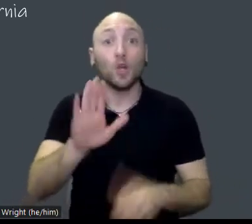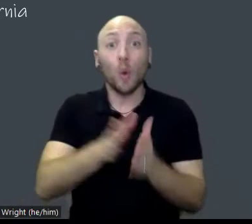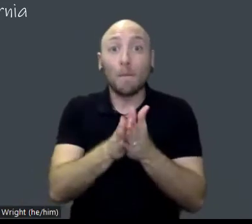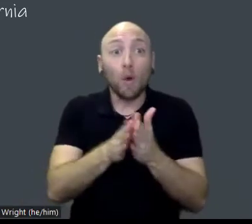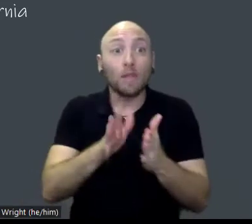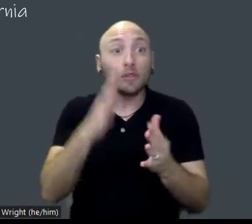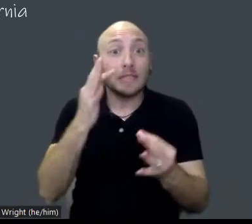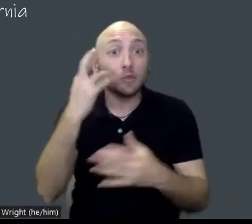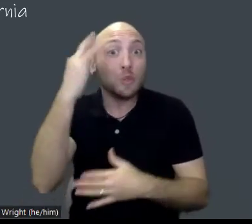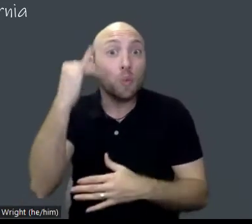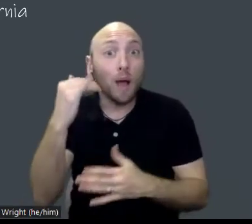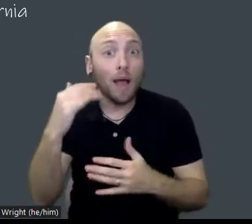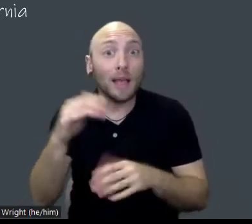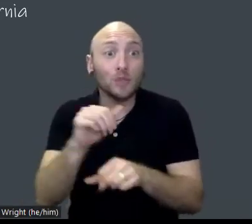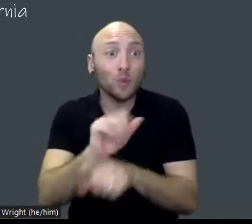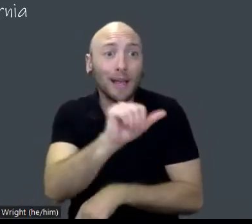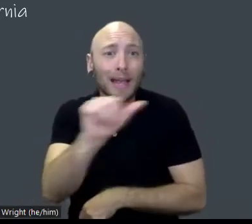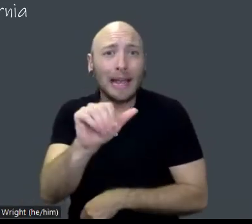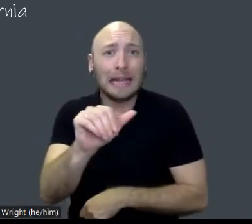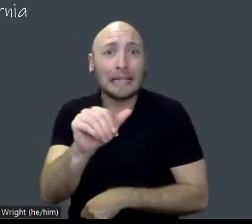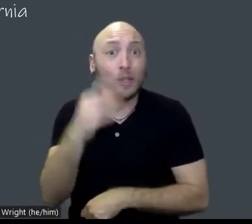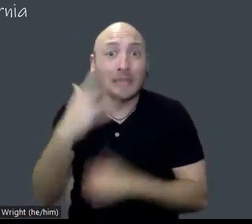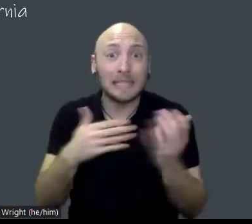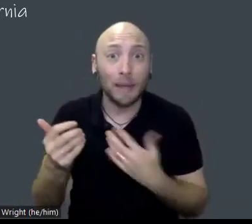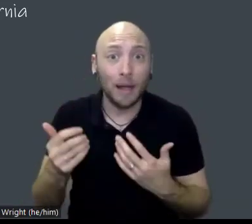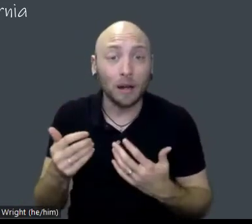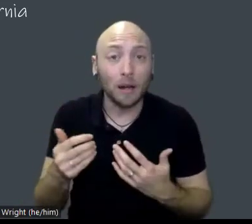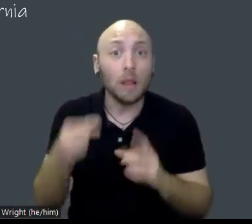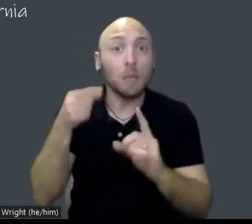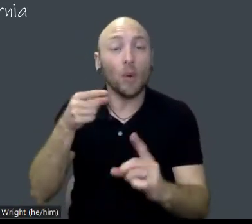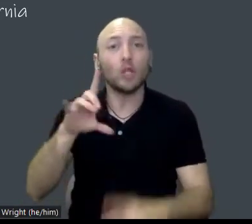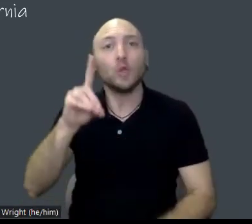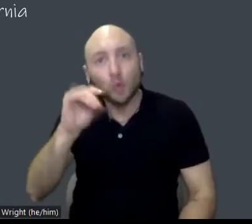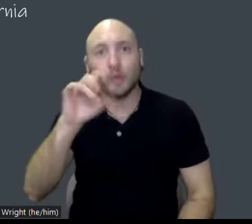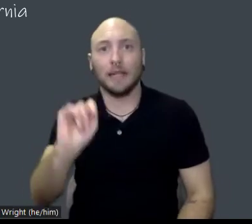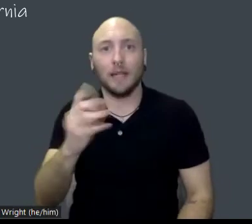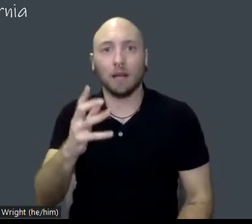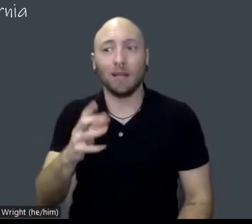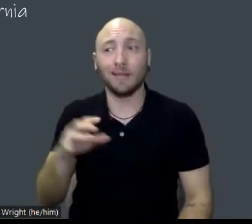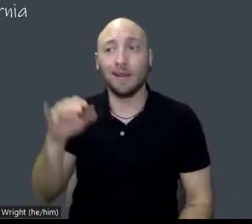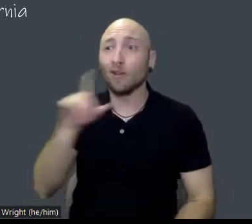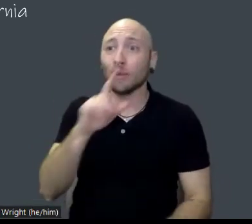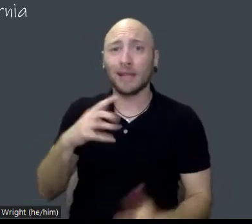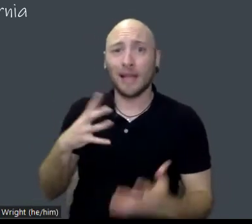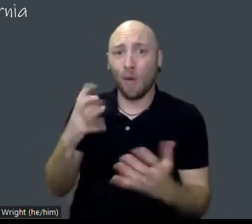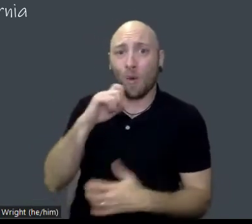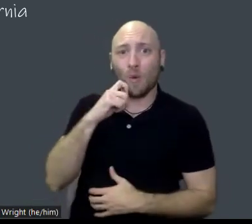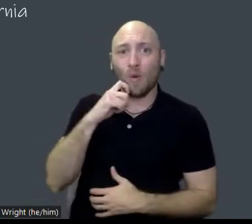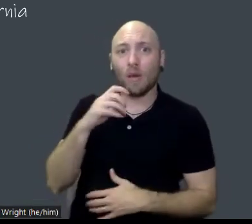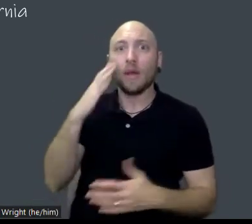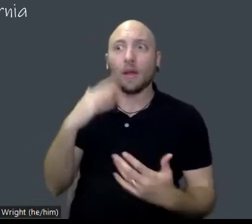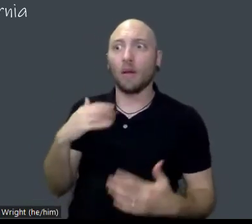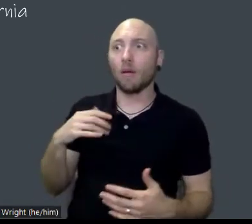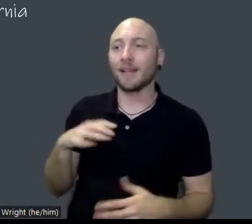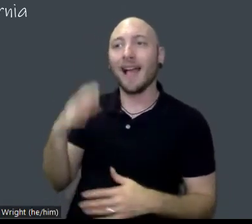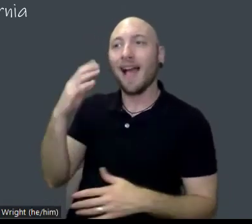this program, like at all. All you have to do is do it. Like it was a very superficial, I just wanted to be like the cool guy with like face tattoos and an